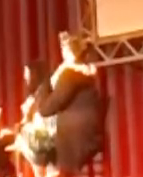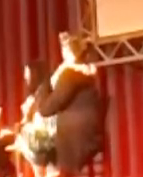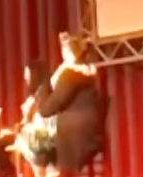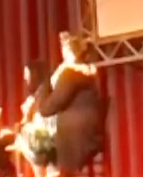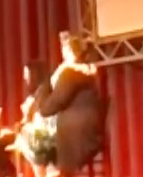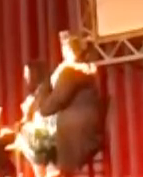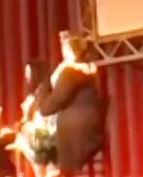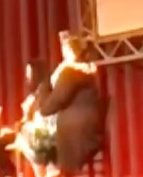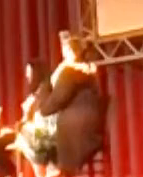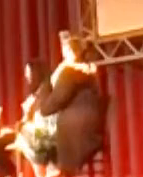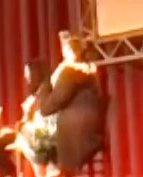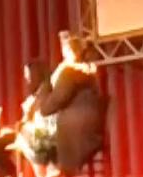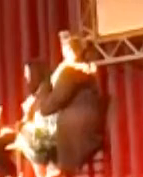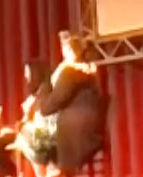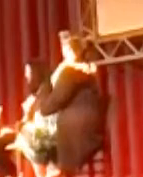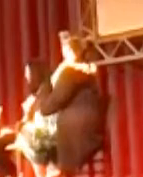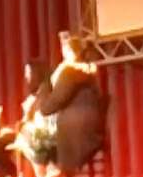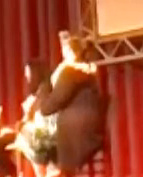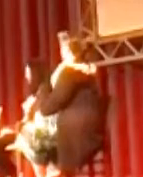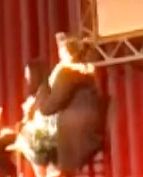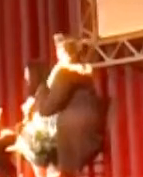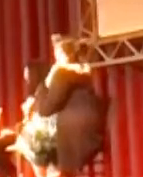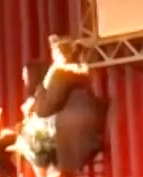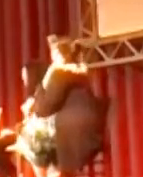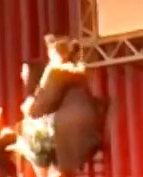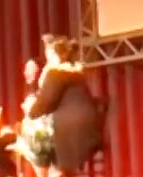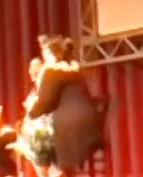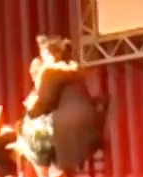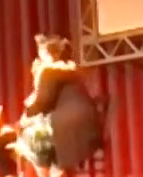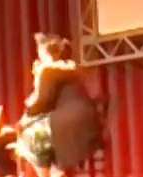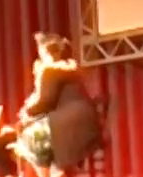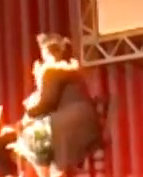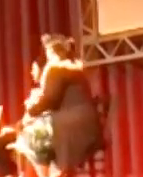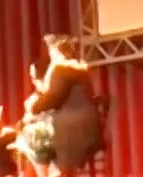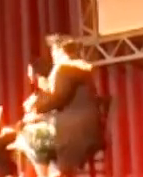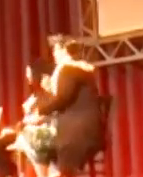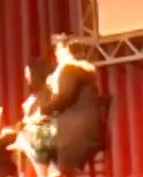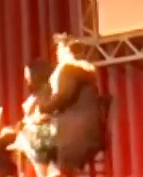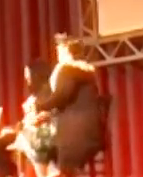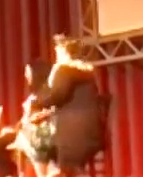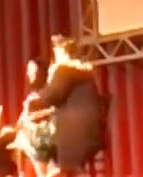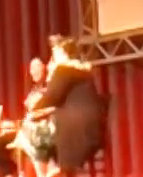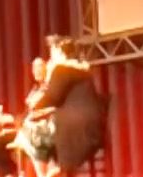that move towards it, and I'm talking to that sort of thing.